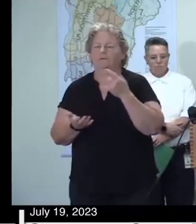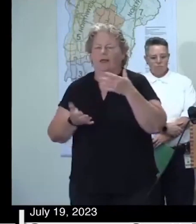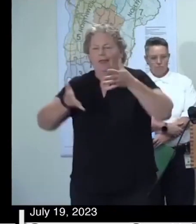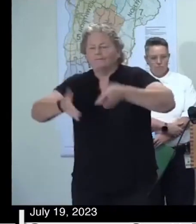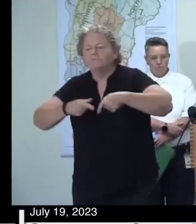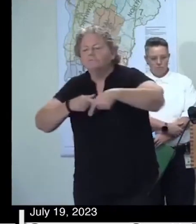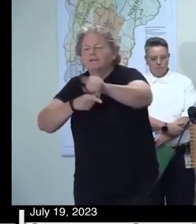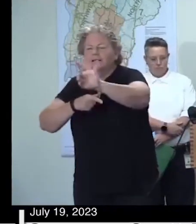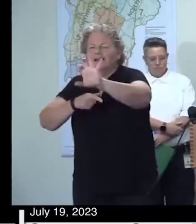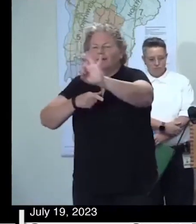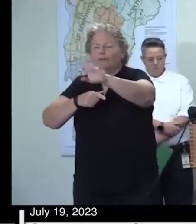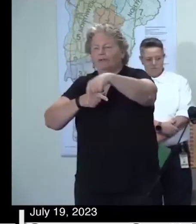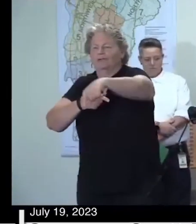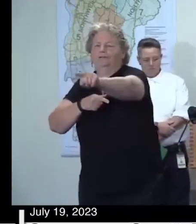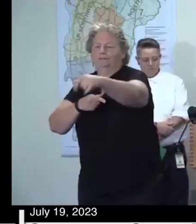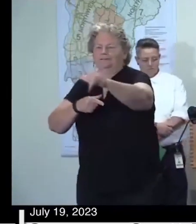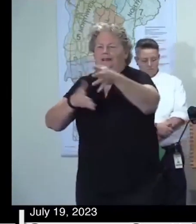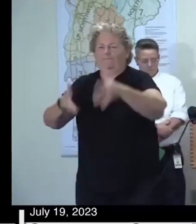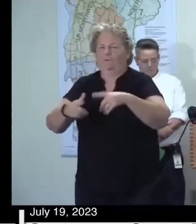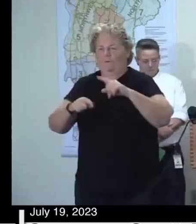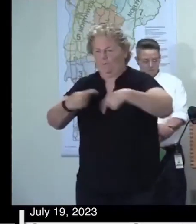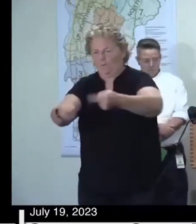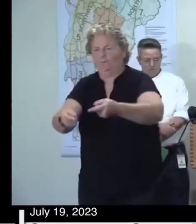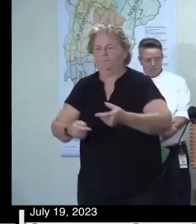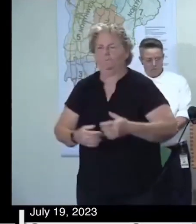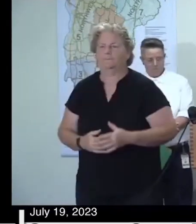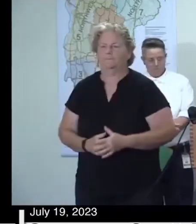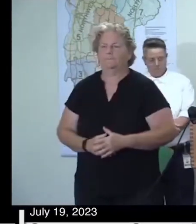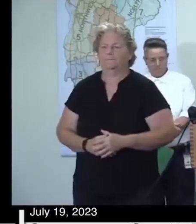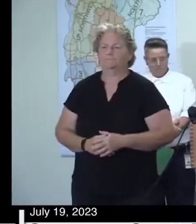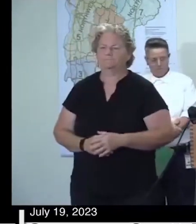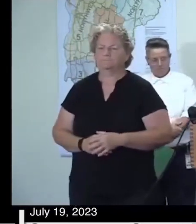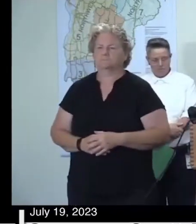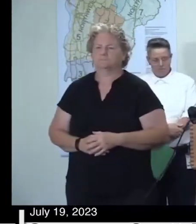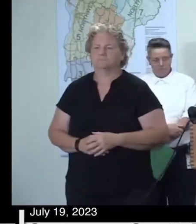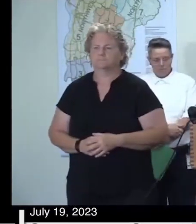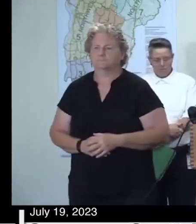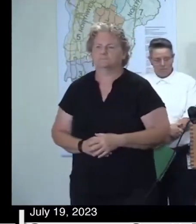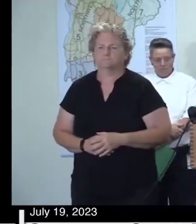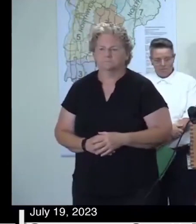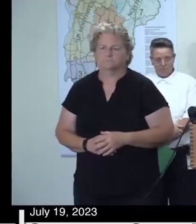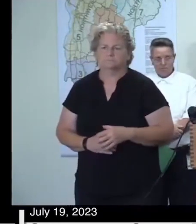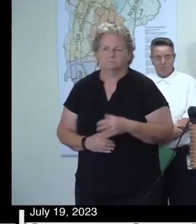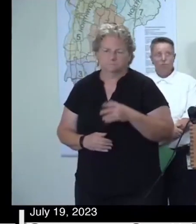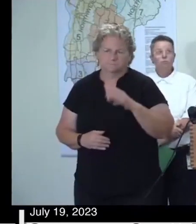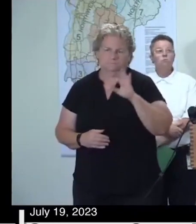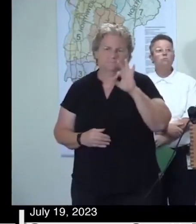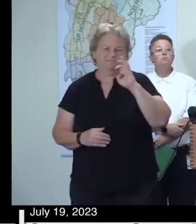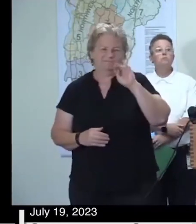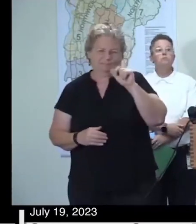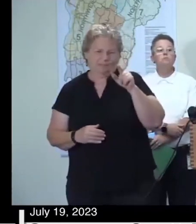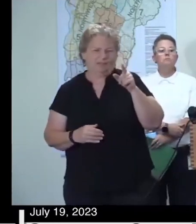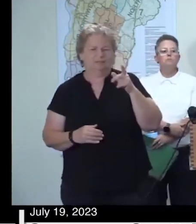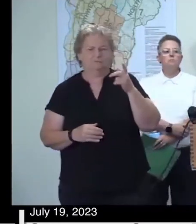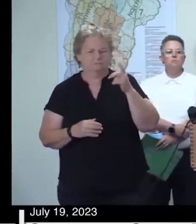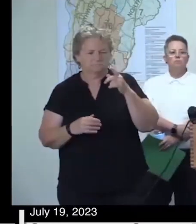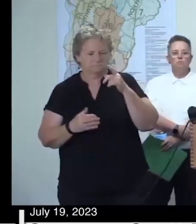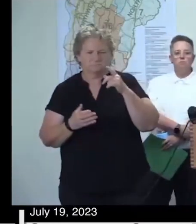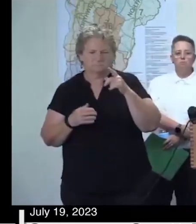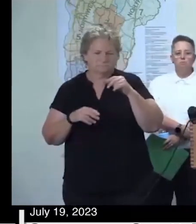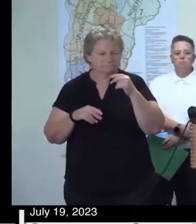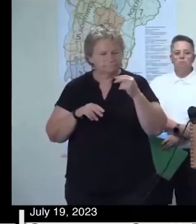the townships on the process to assess the overall damages to get them declared for that type of assistance.